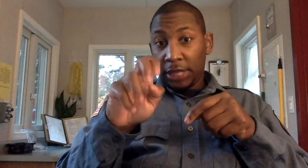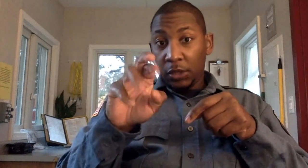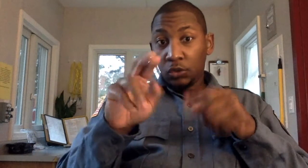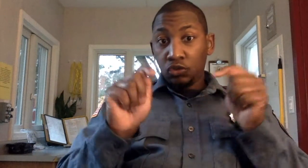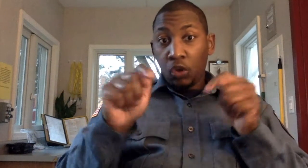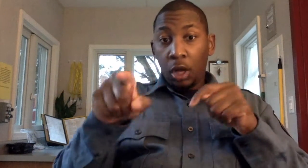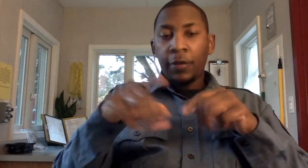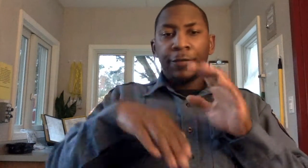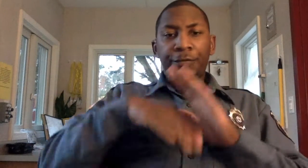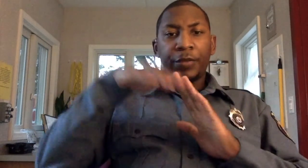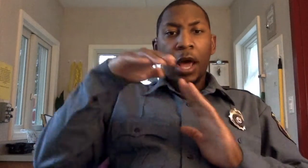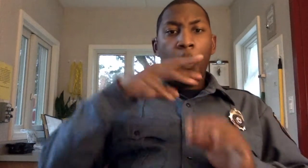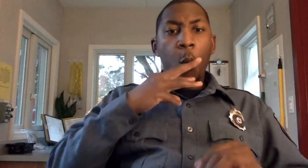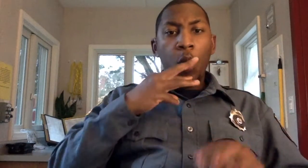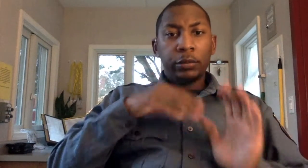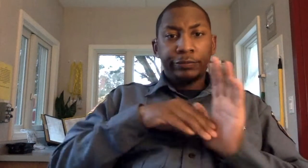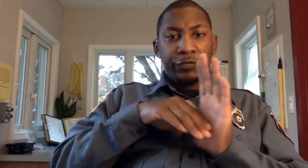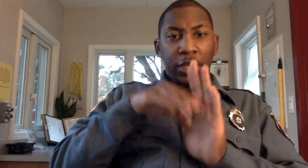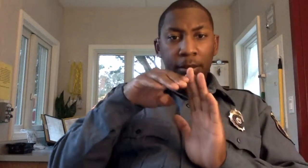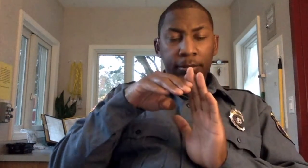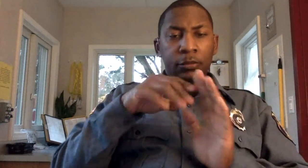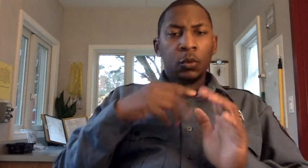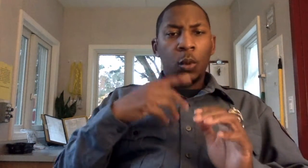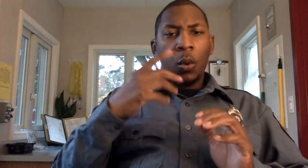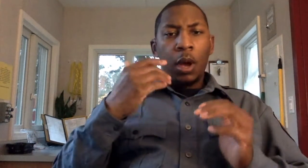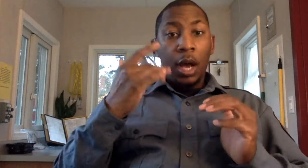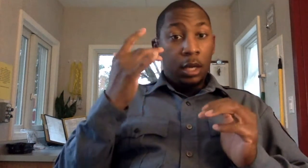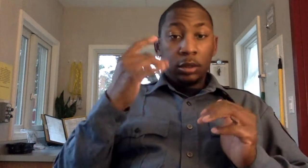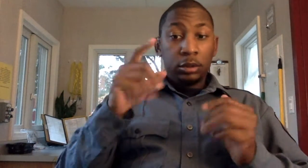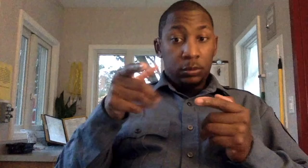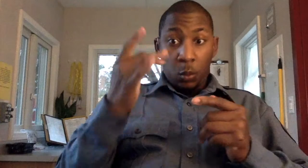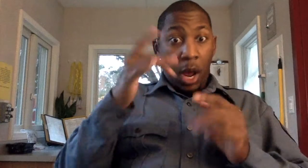was, and we filled the tender truck up with water.